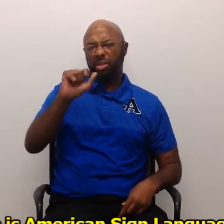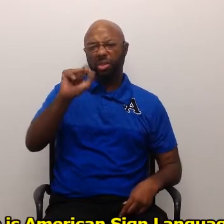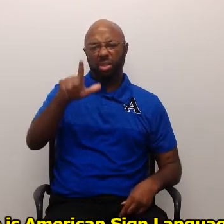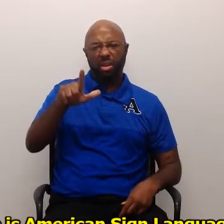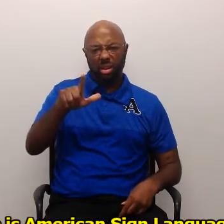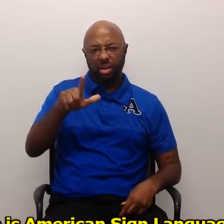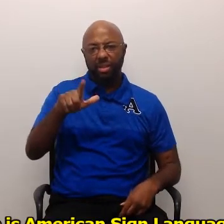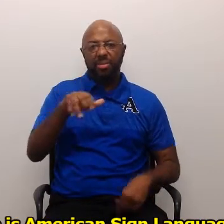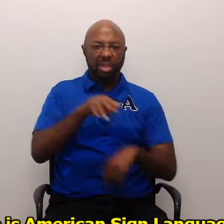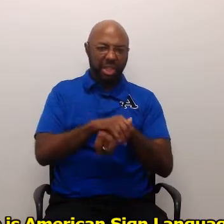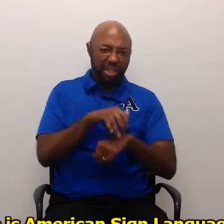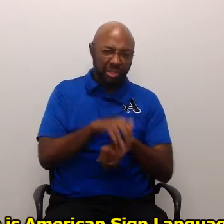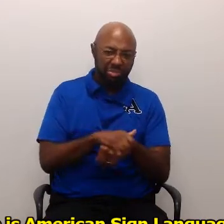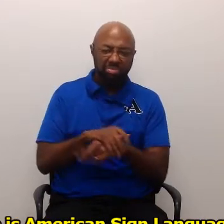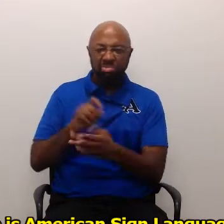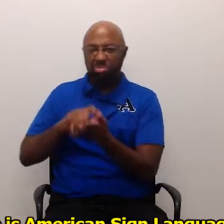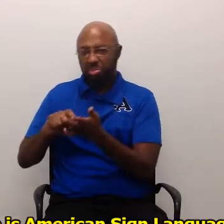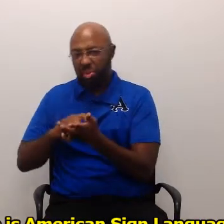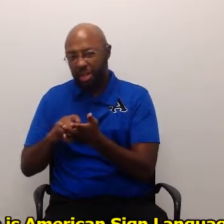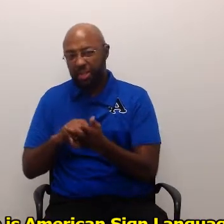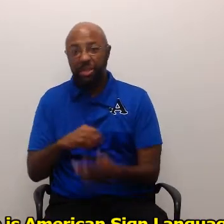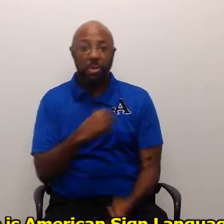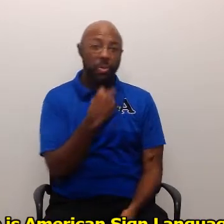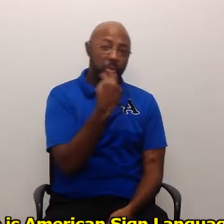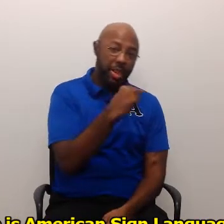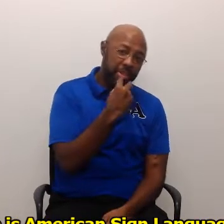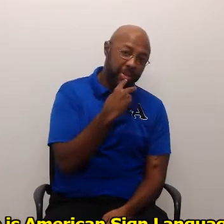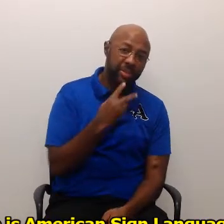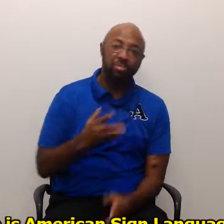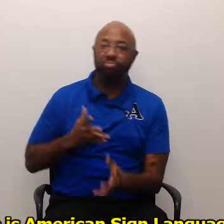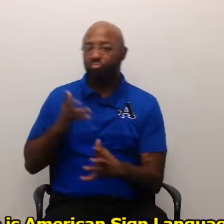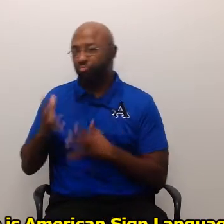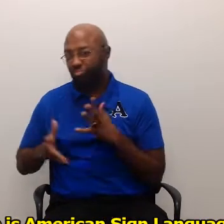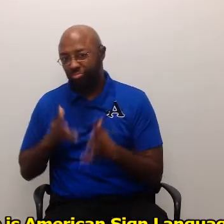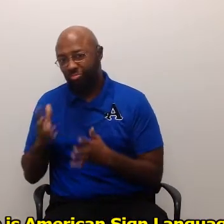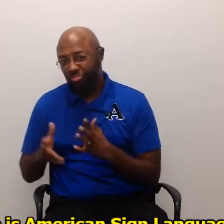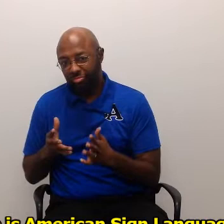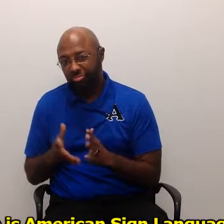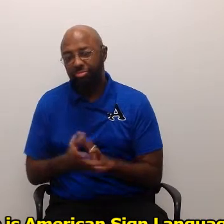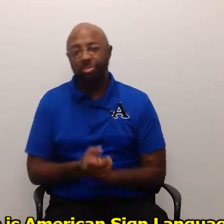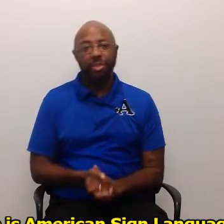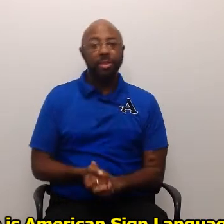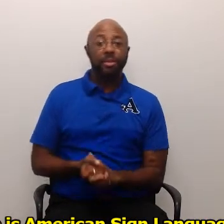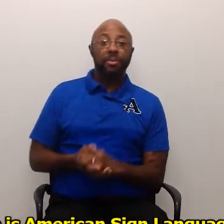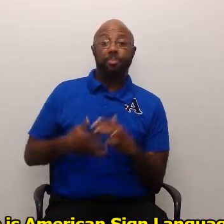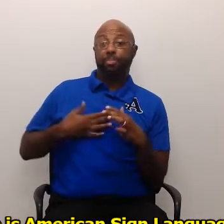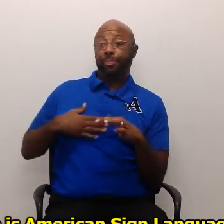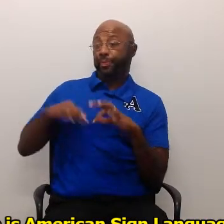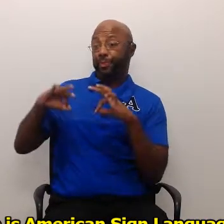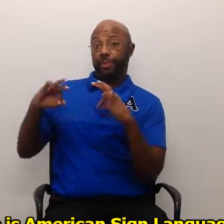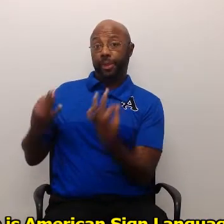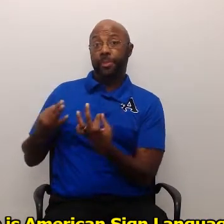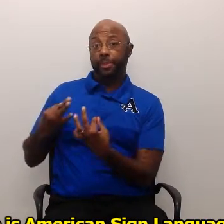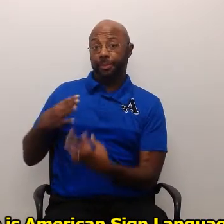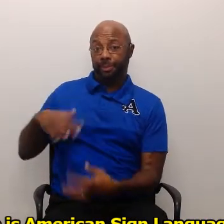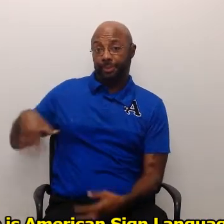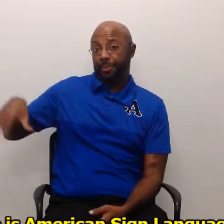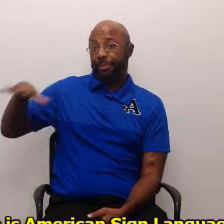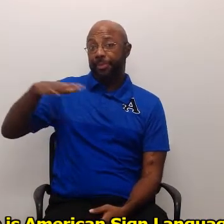My first language is American Sign Language, but I'm also fluent in English. I can use home sign and